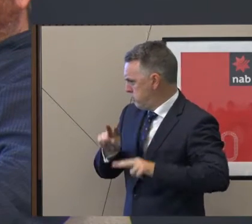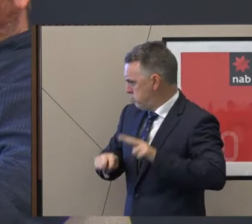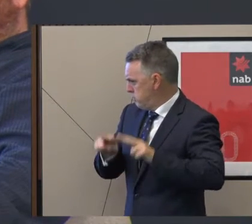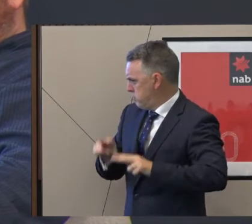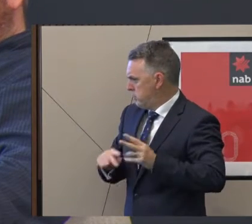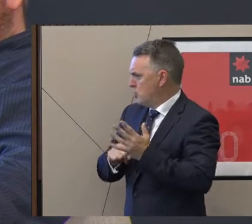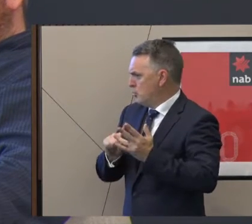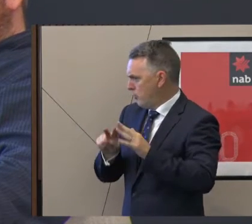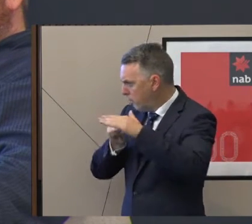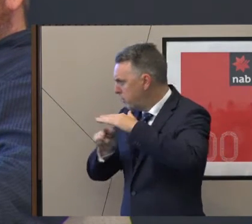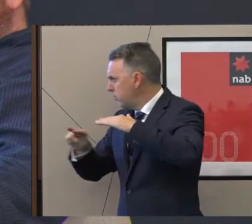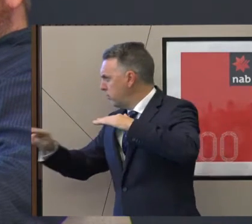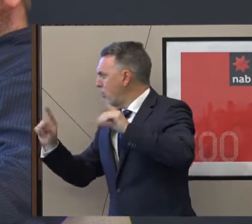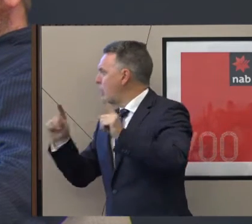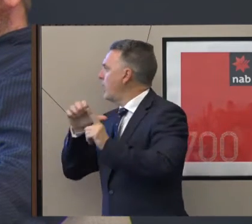outcomes might look like.